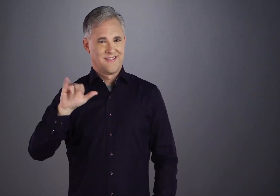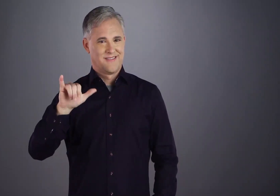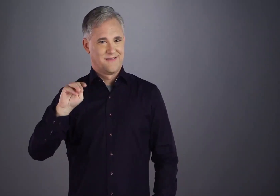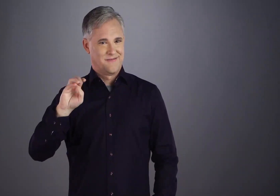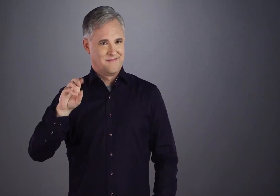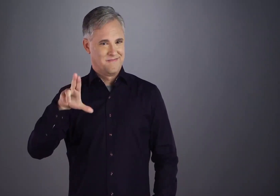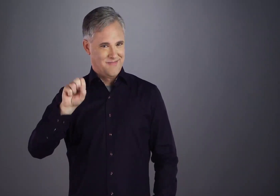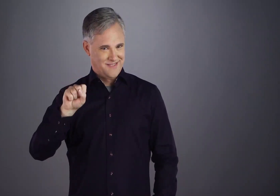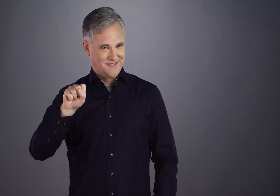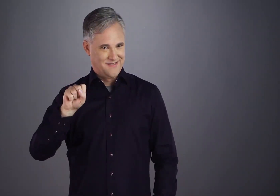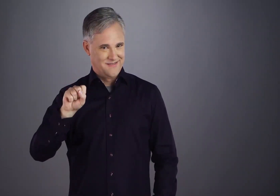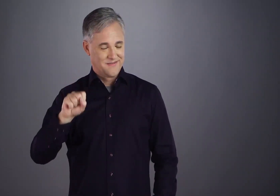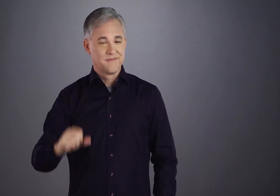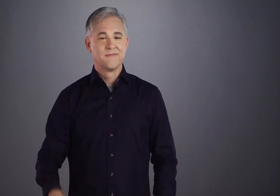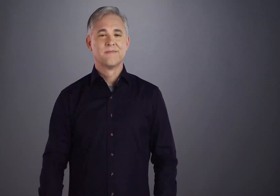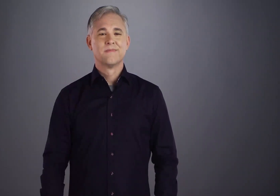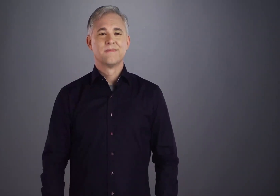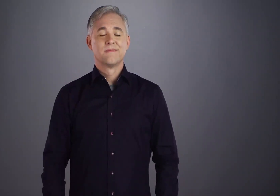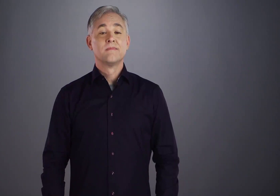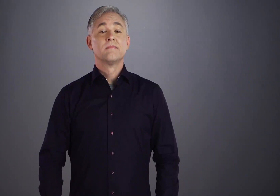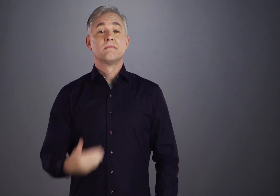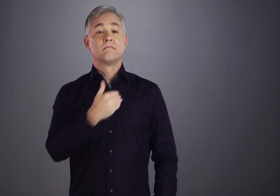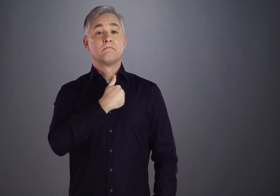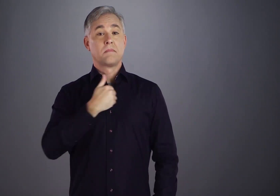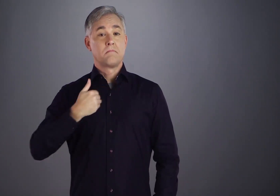about 100 men and women.